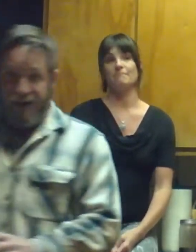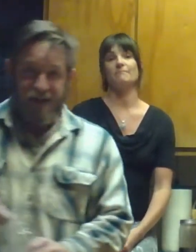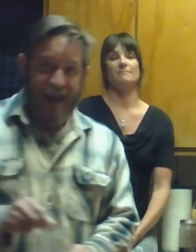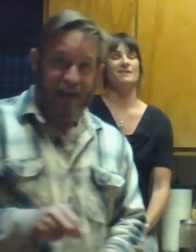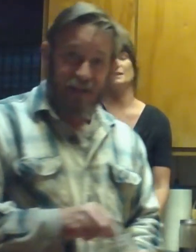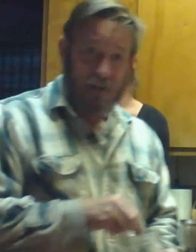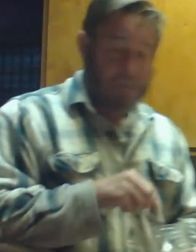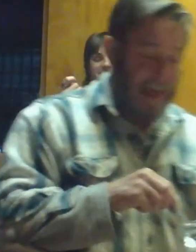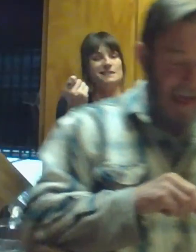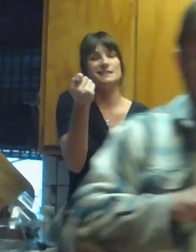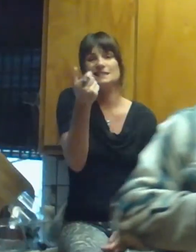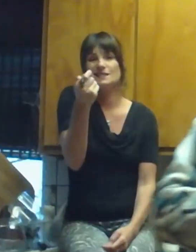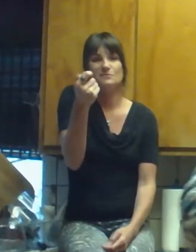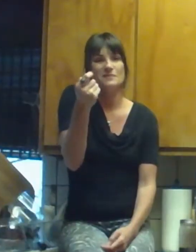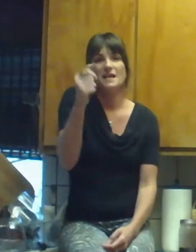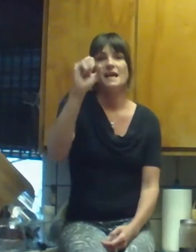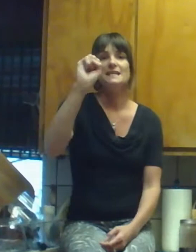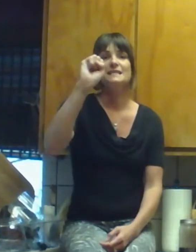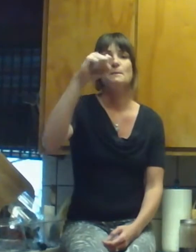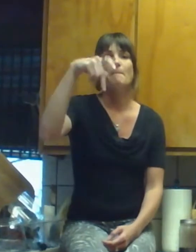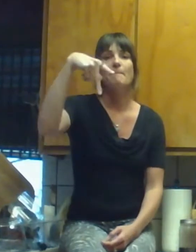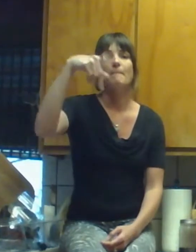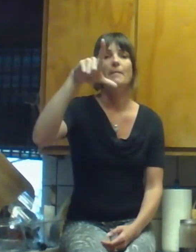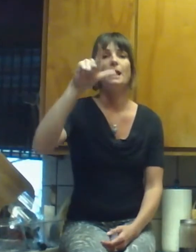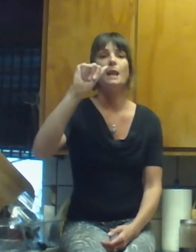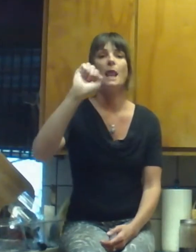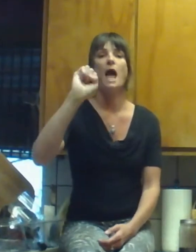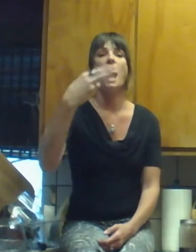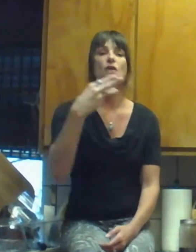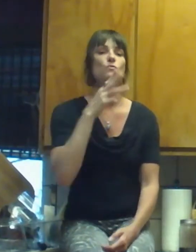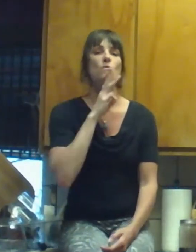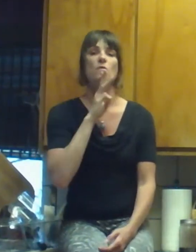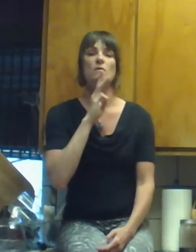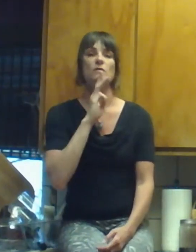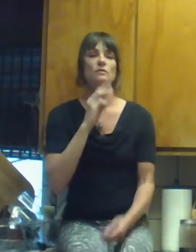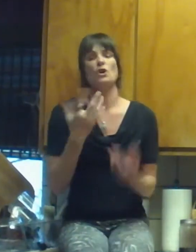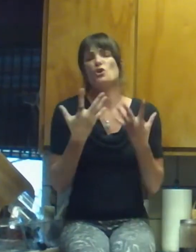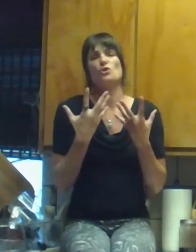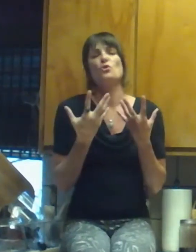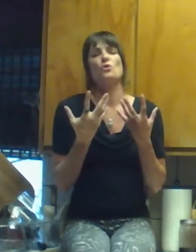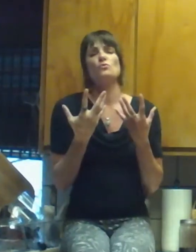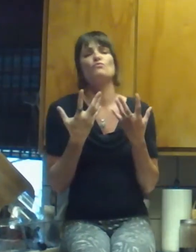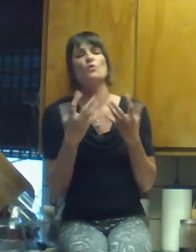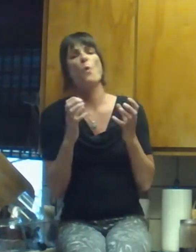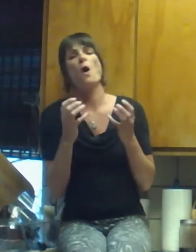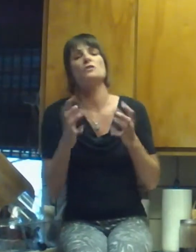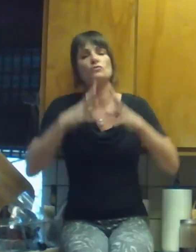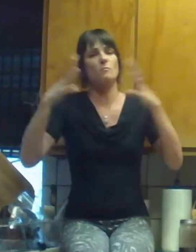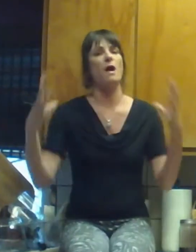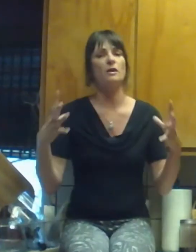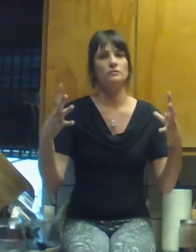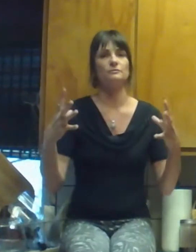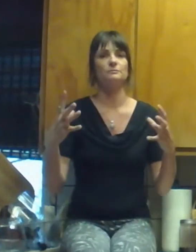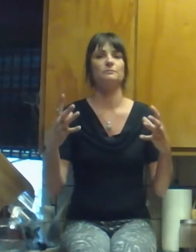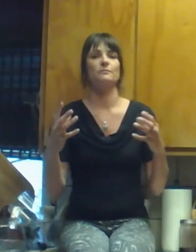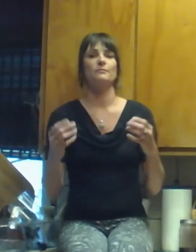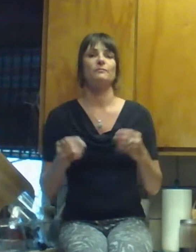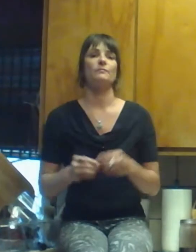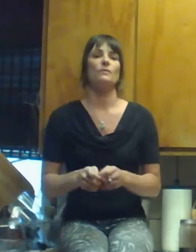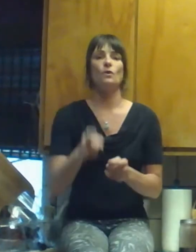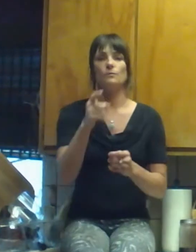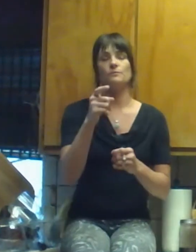So I just add a little splash to it each time. You don't want it to be too wet. If it gets too wet, you gotta add more flour. You want it to be